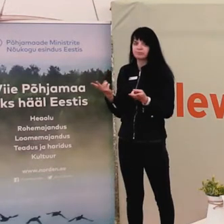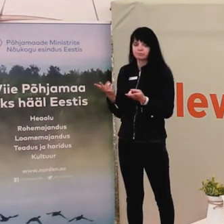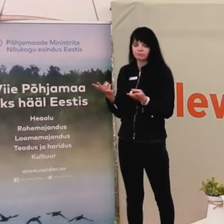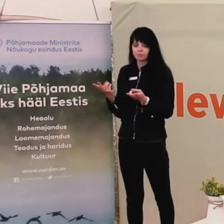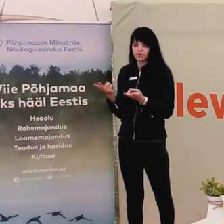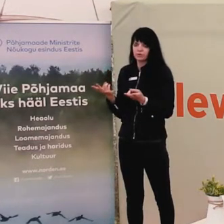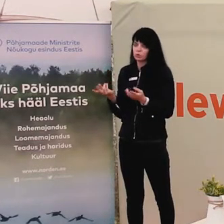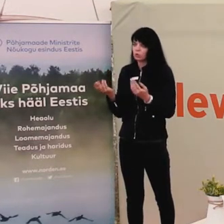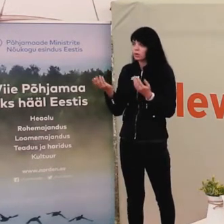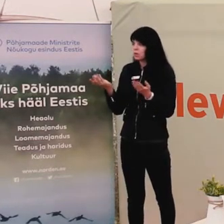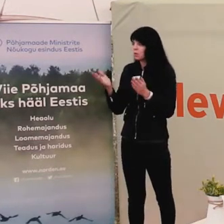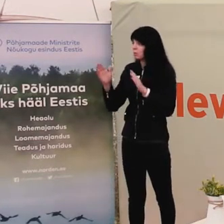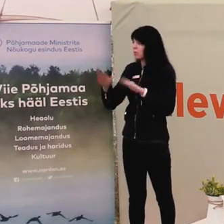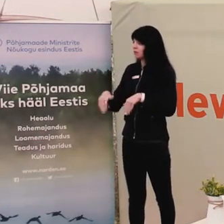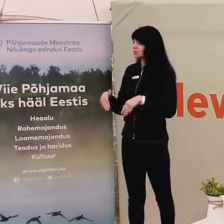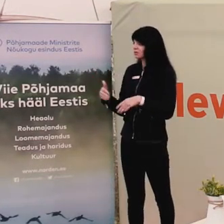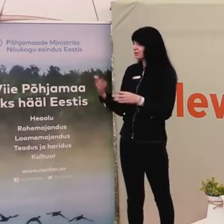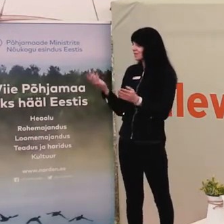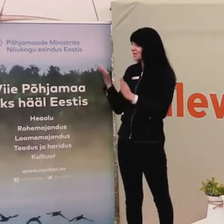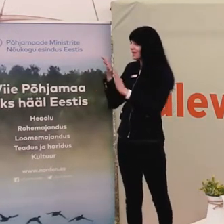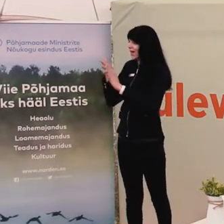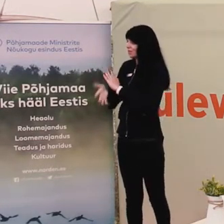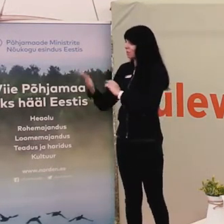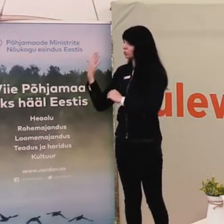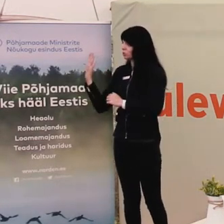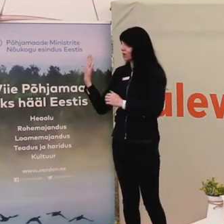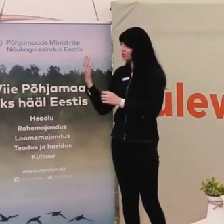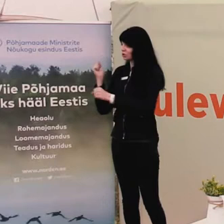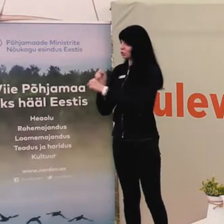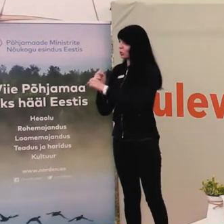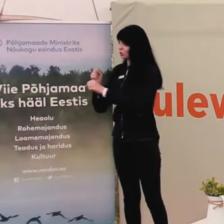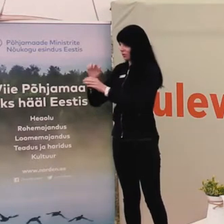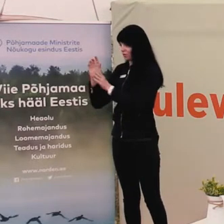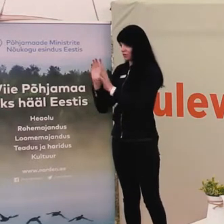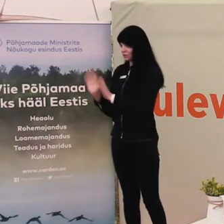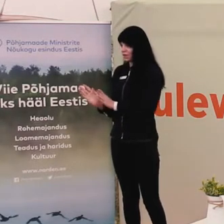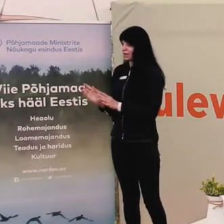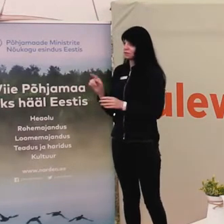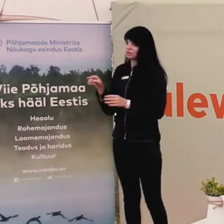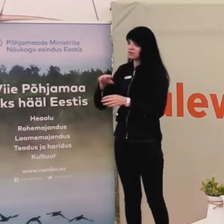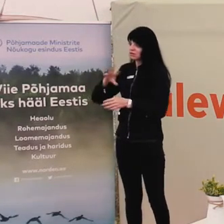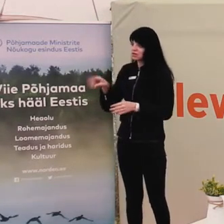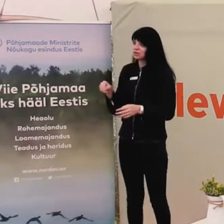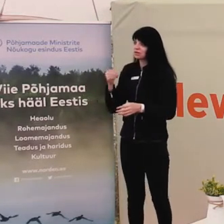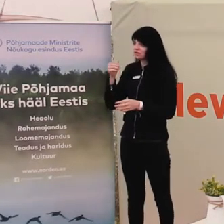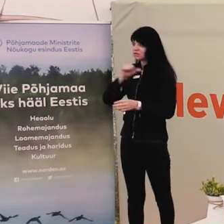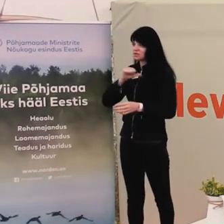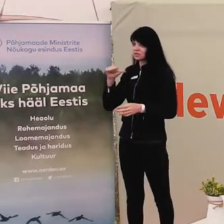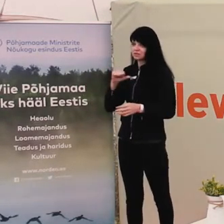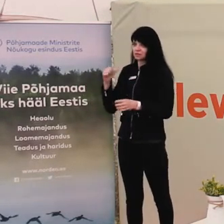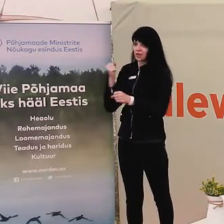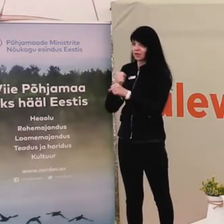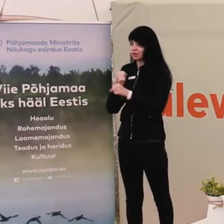you should let the invisible hand to work. So everyone's pursuing his or her selfish interests, and at the end of the day, we are all better